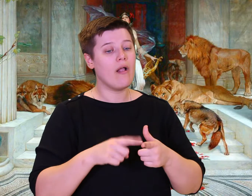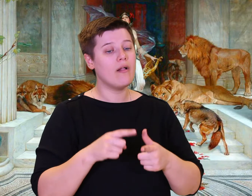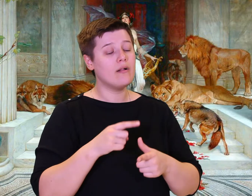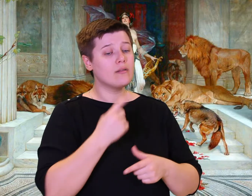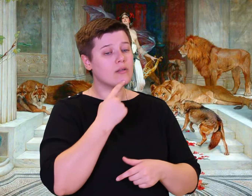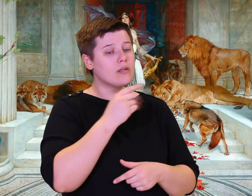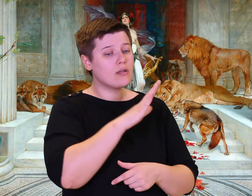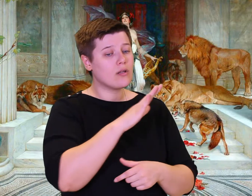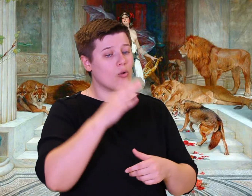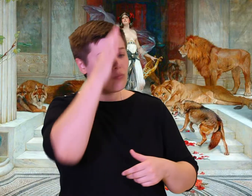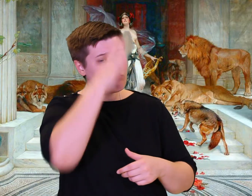of the dead.